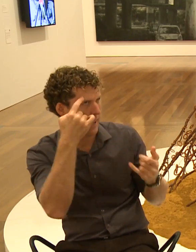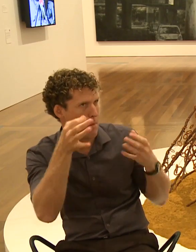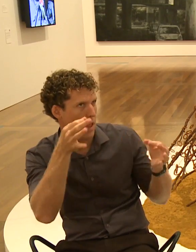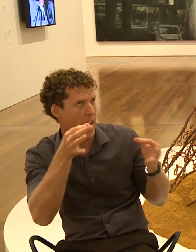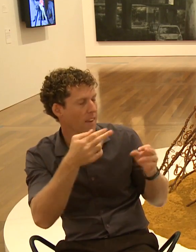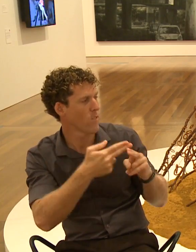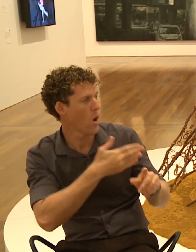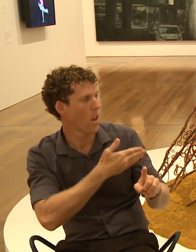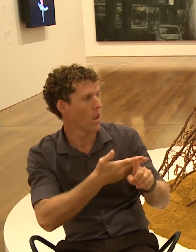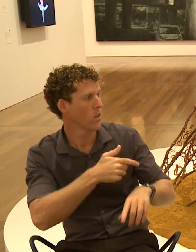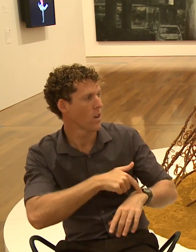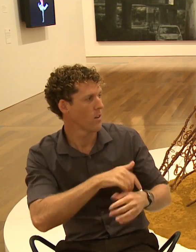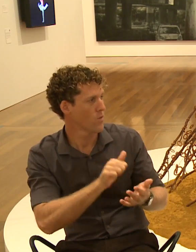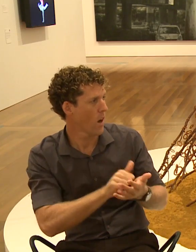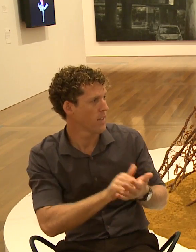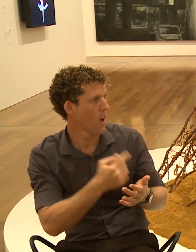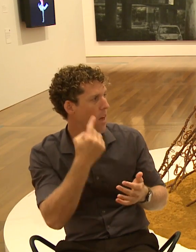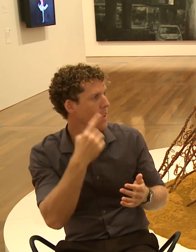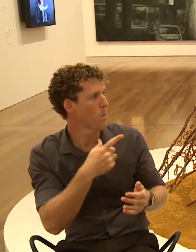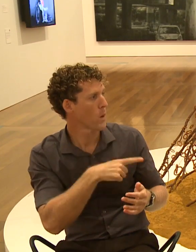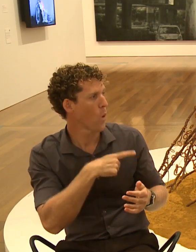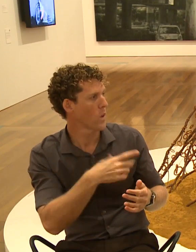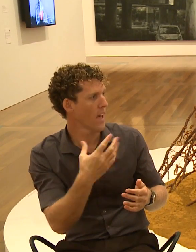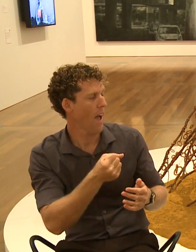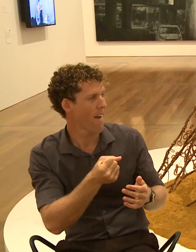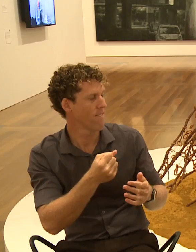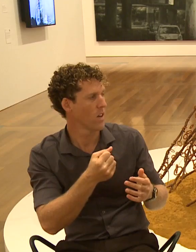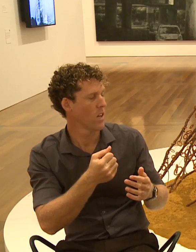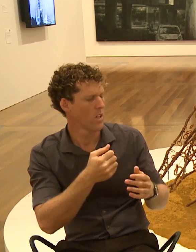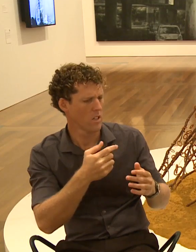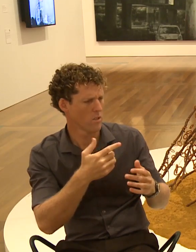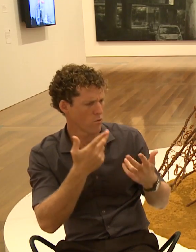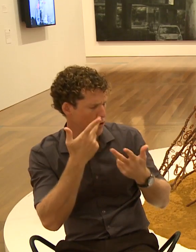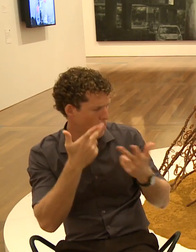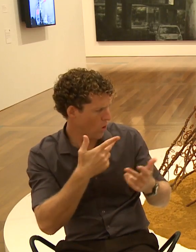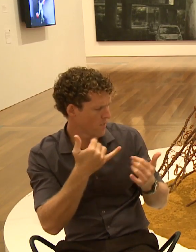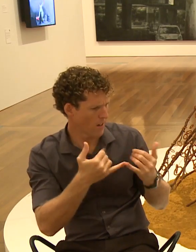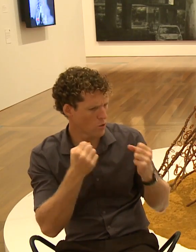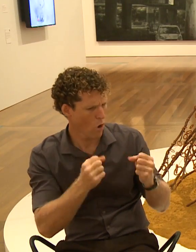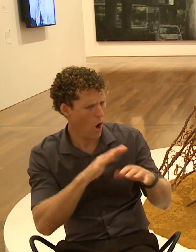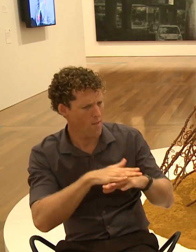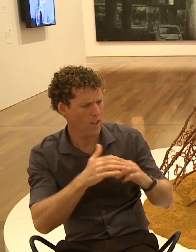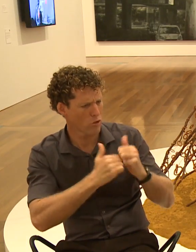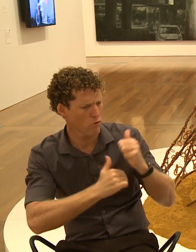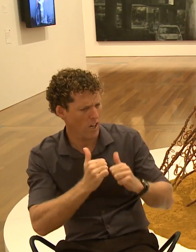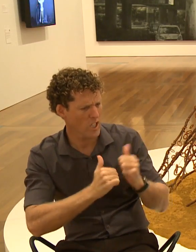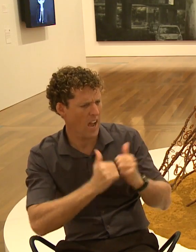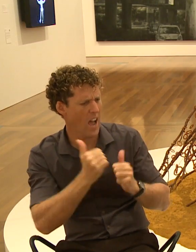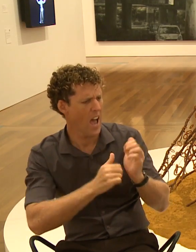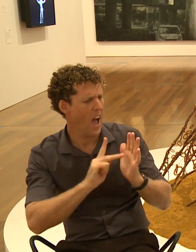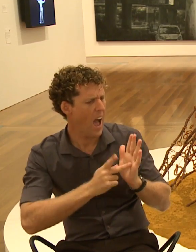long time. And I think because there's an emphasis on structures and architecture within